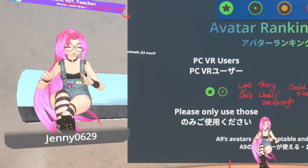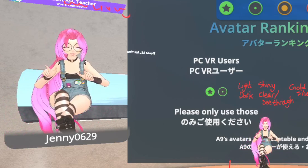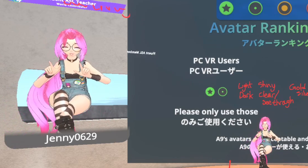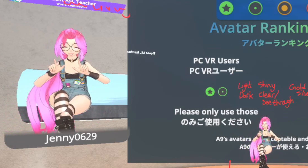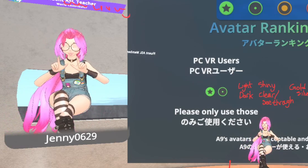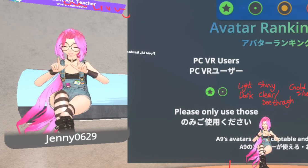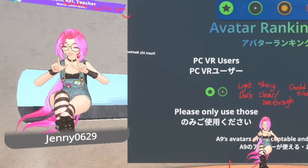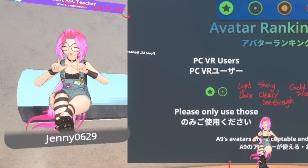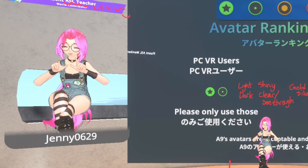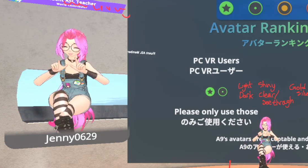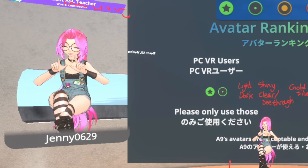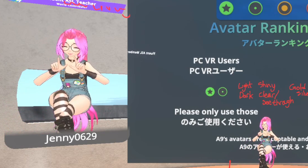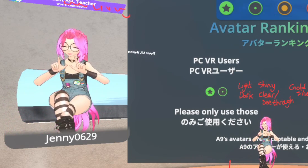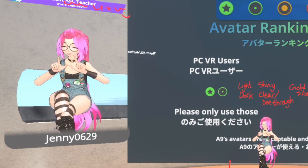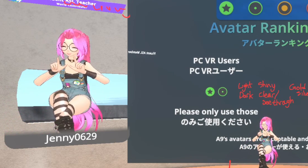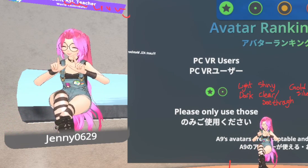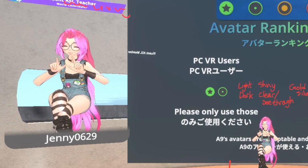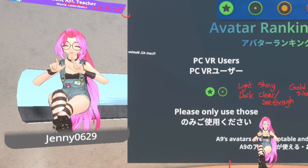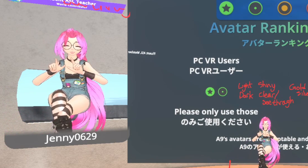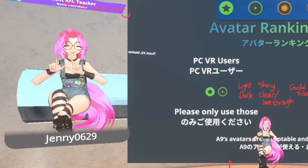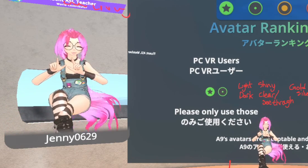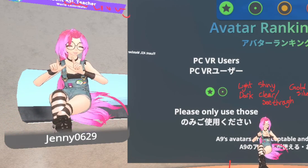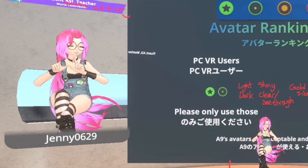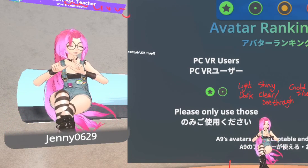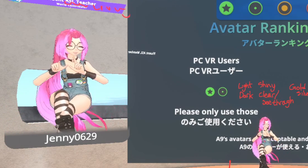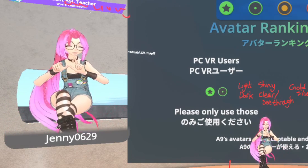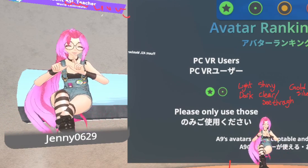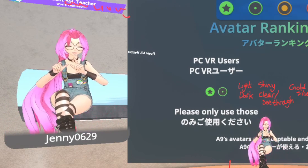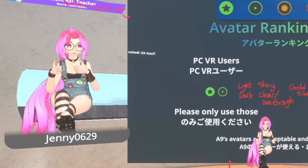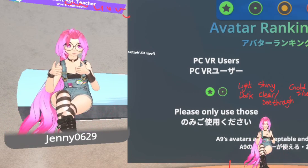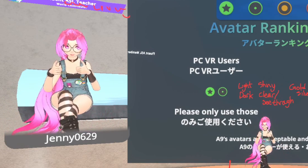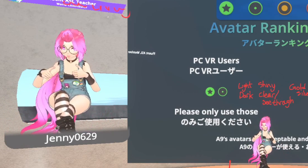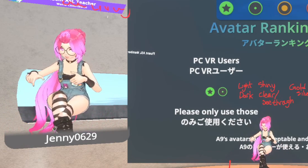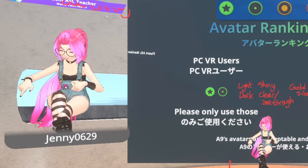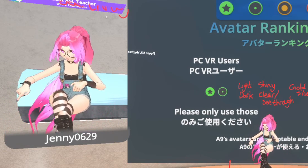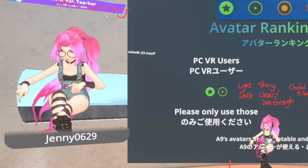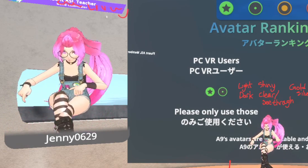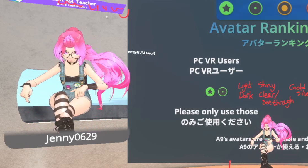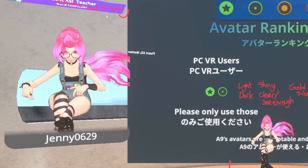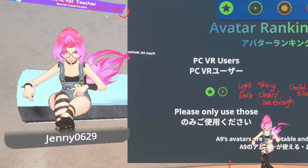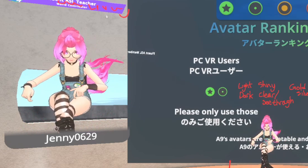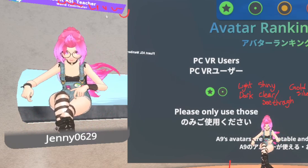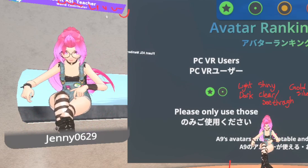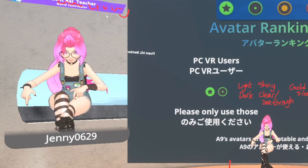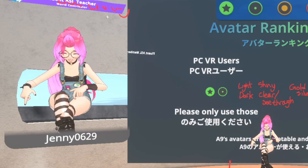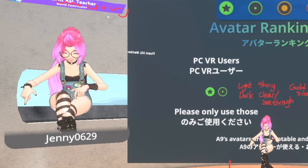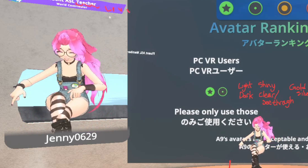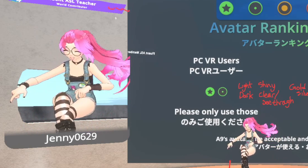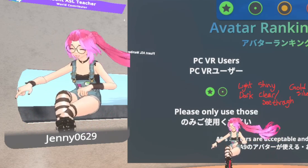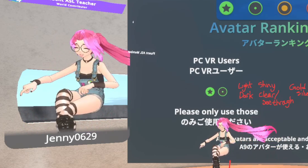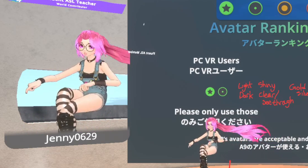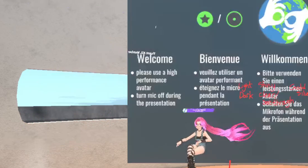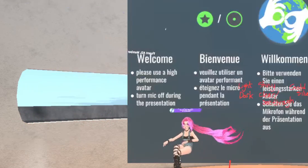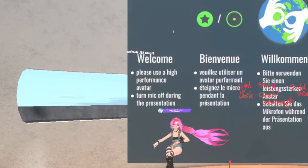Okay, you guys ready to take a photo? Cool. Let's do this. If you come up with a question after